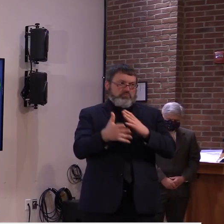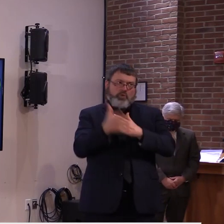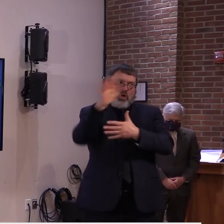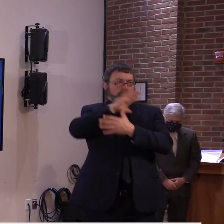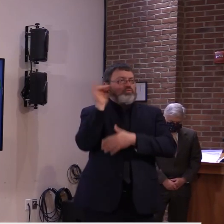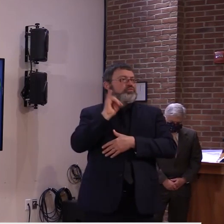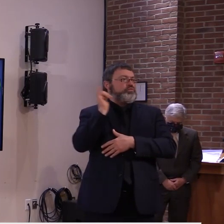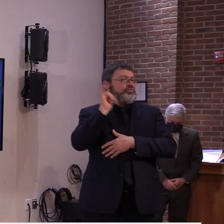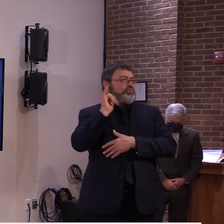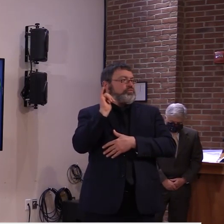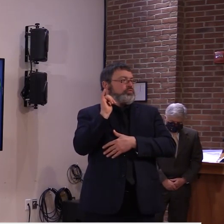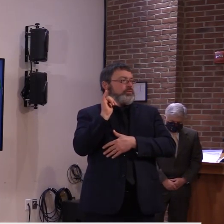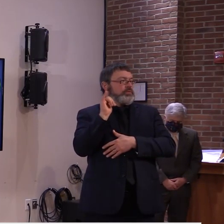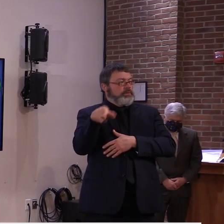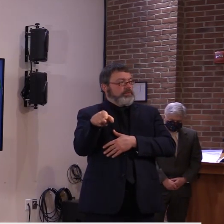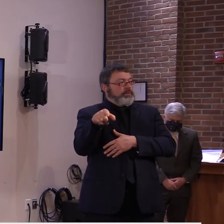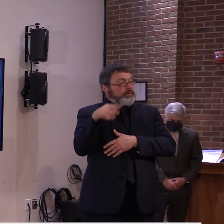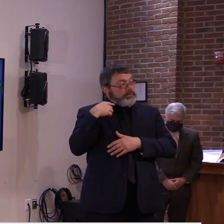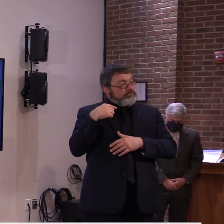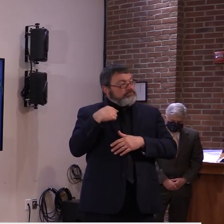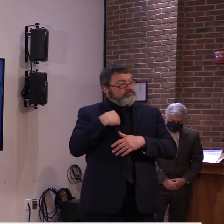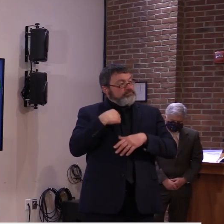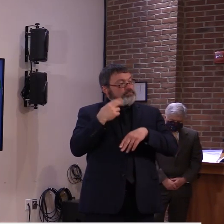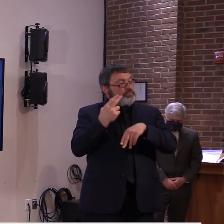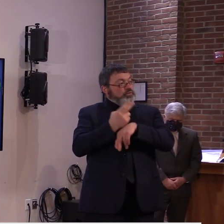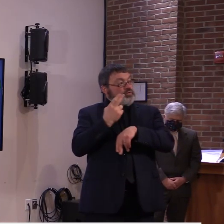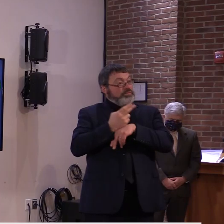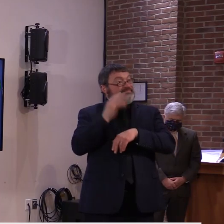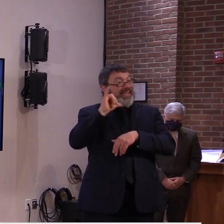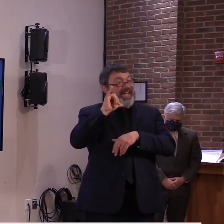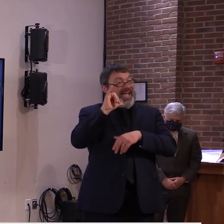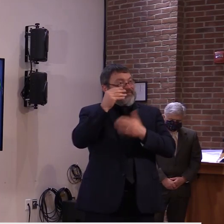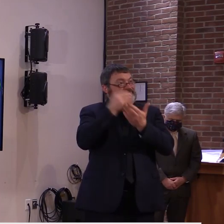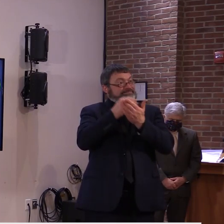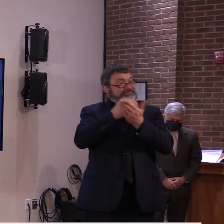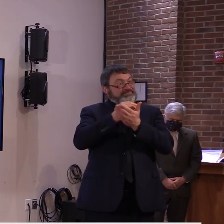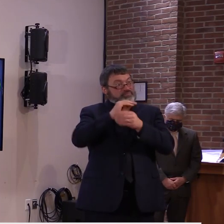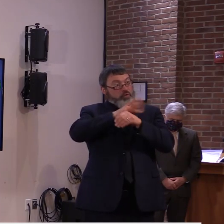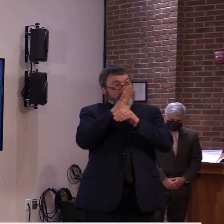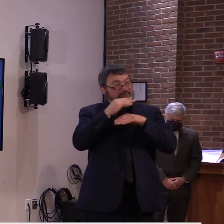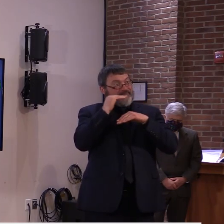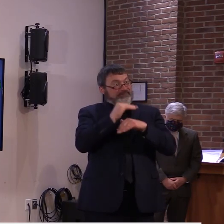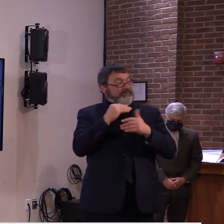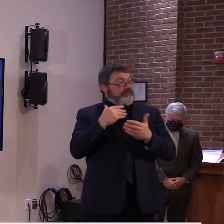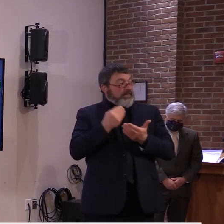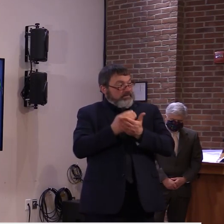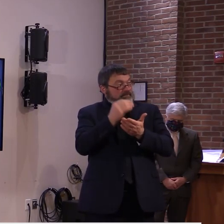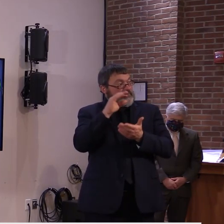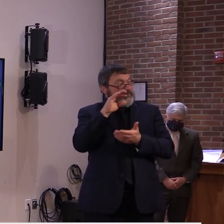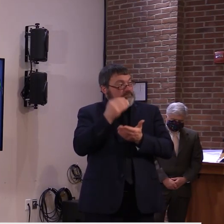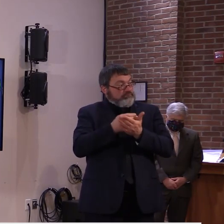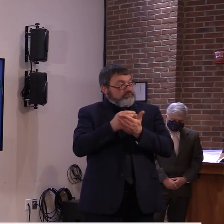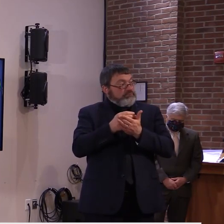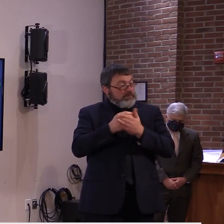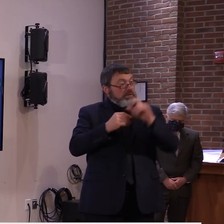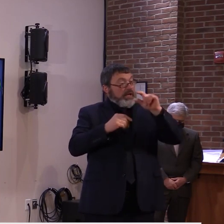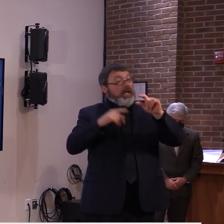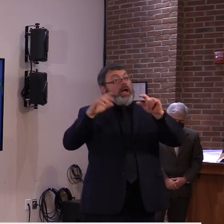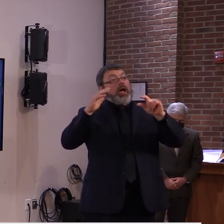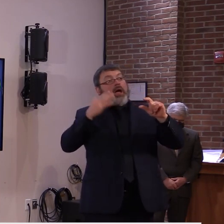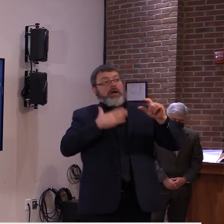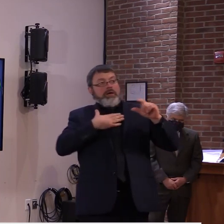to services and supports. Related to our older Vermonters, that is also a priority population. One of the things